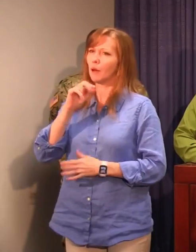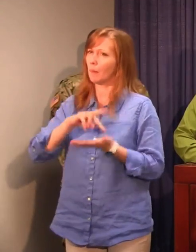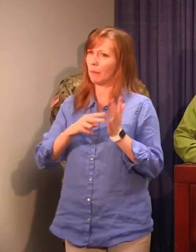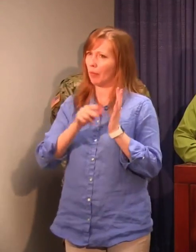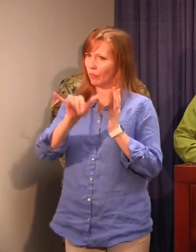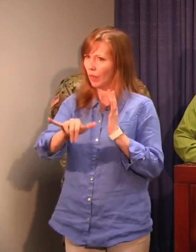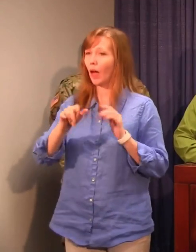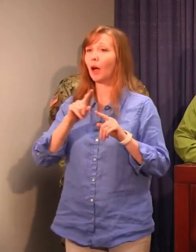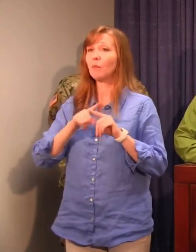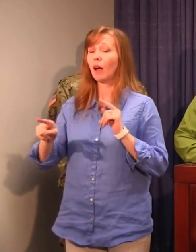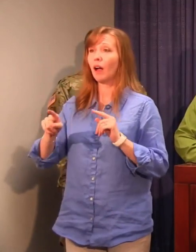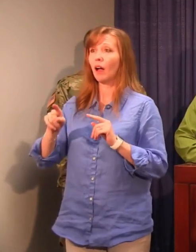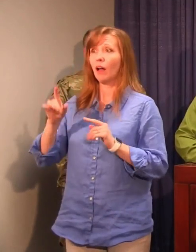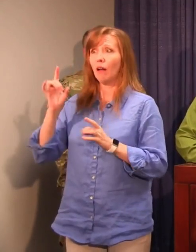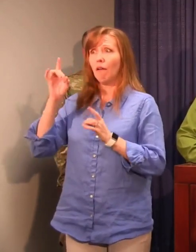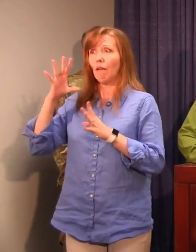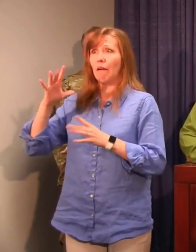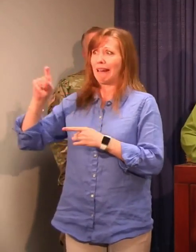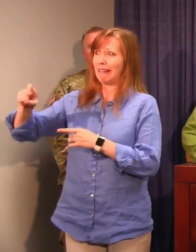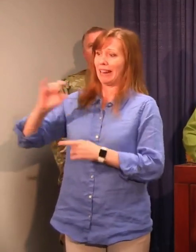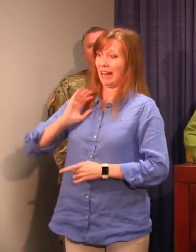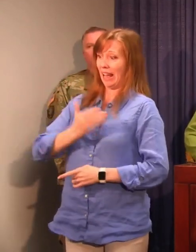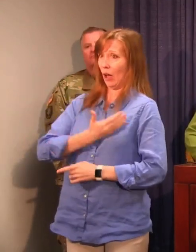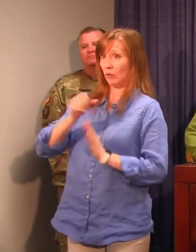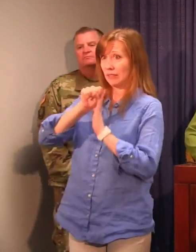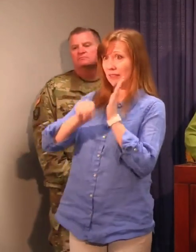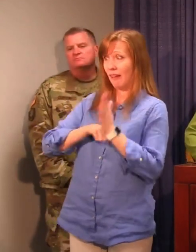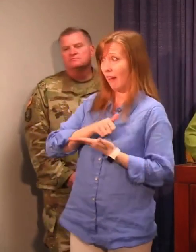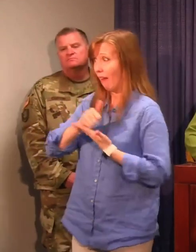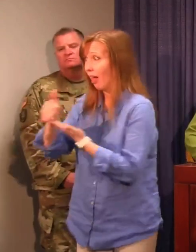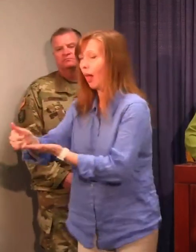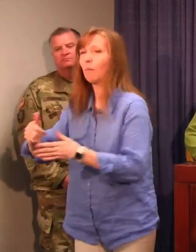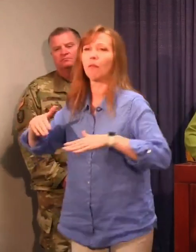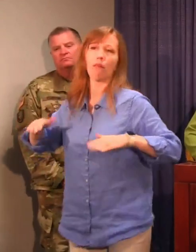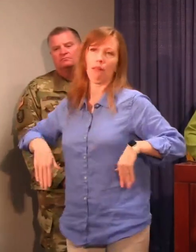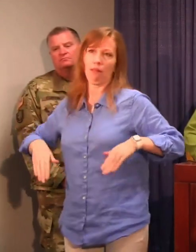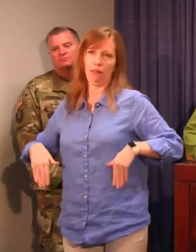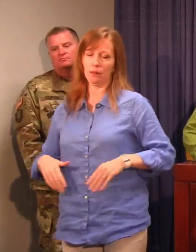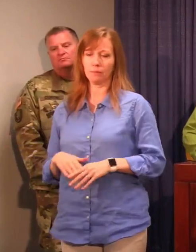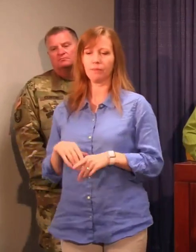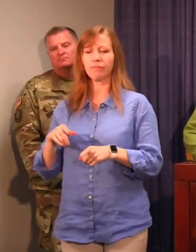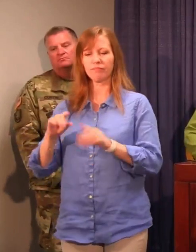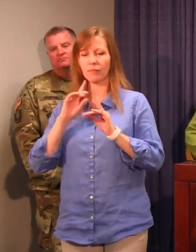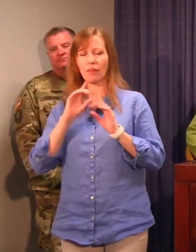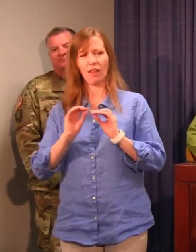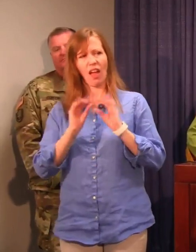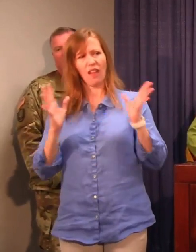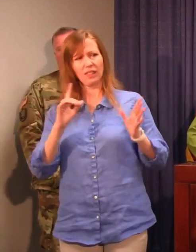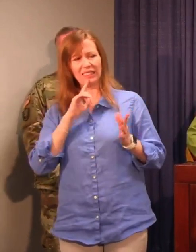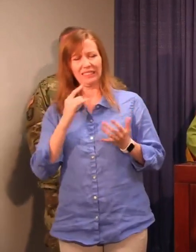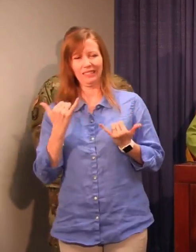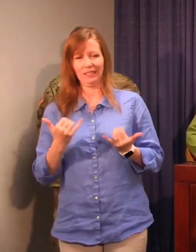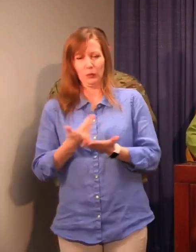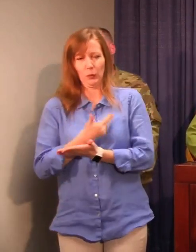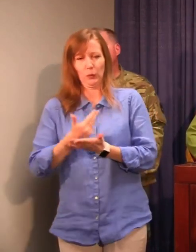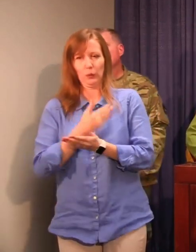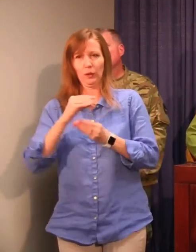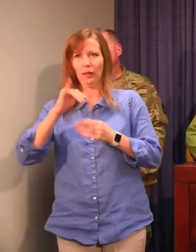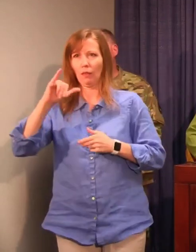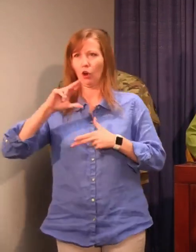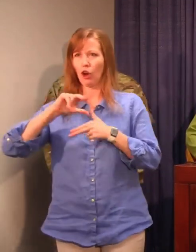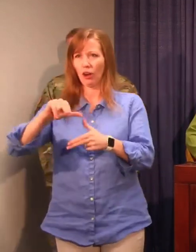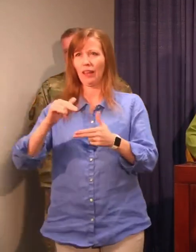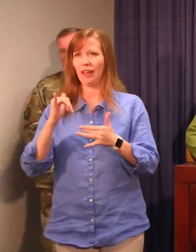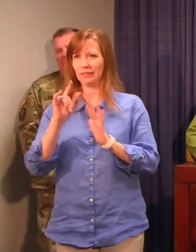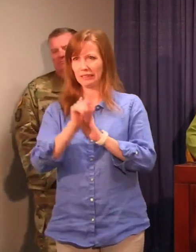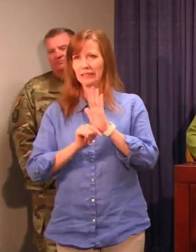we don't have that information. Yes? It's obviously it's really early in hurricane season.